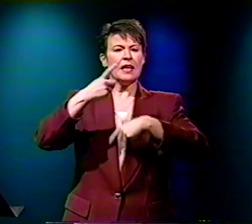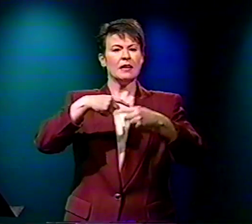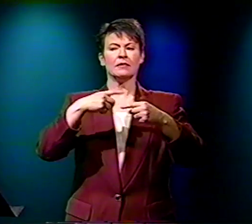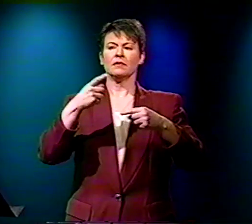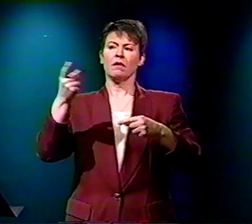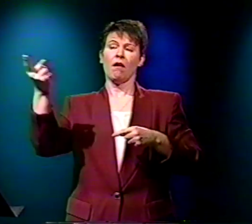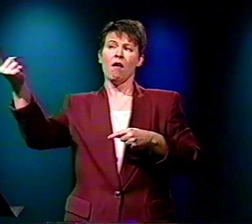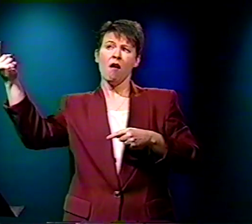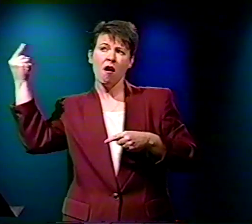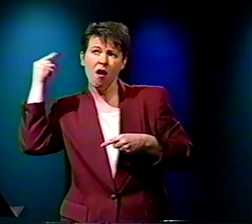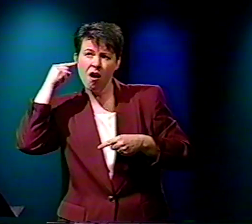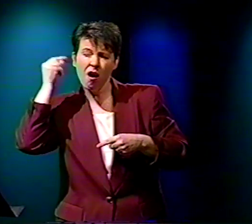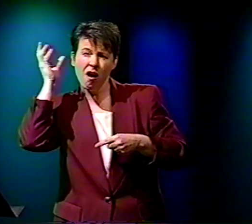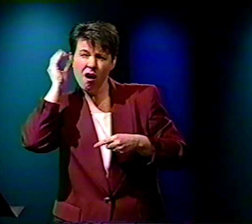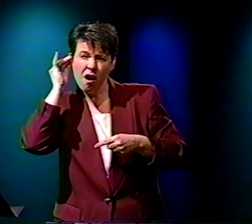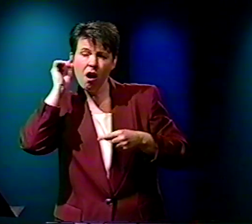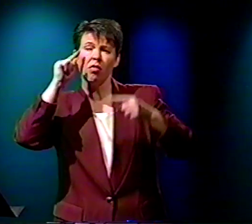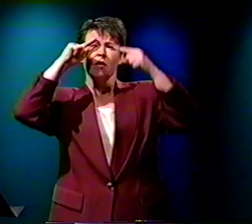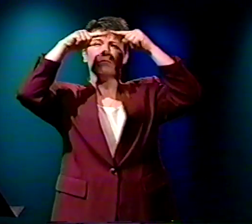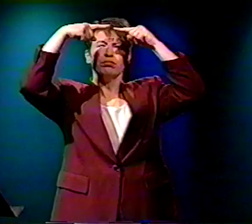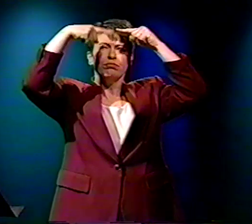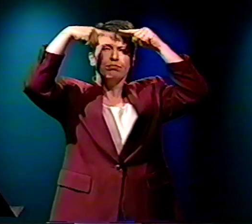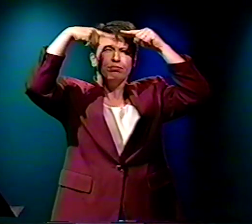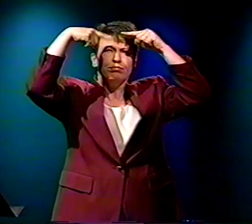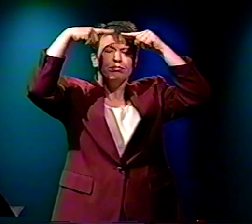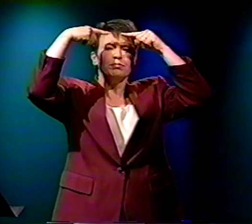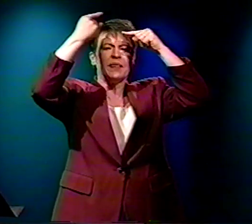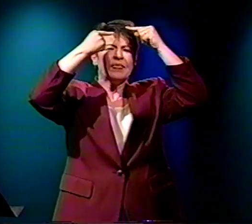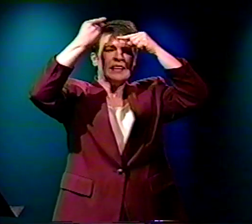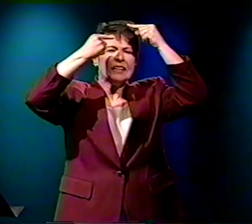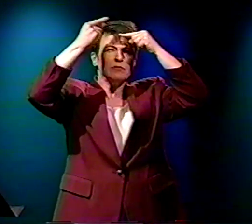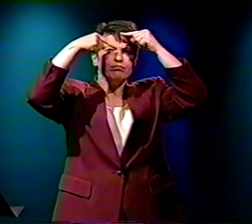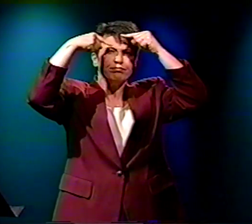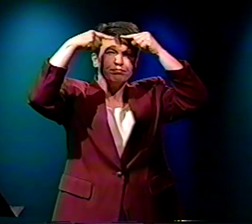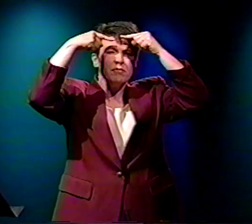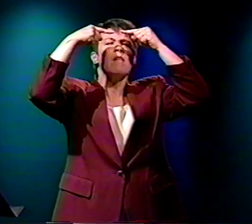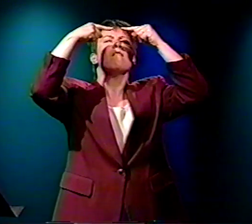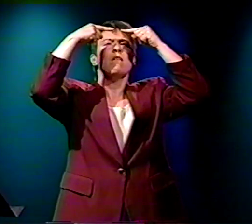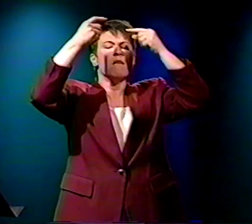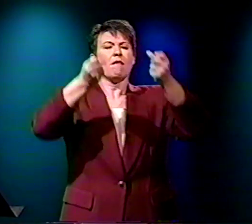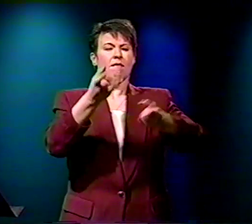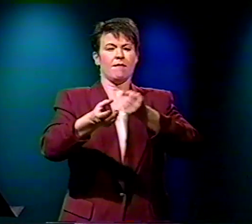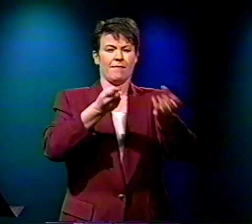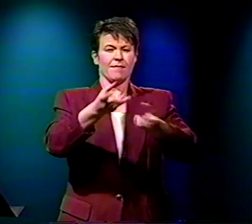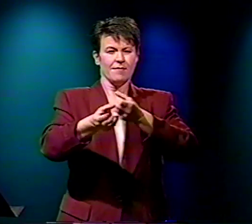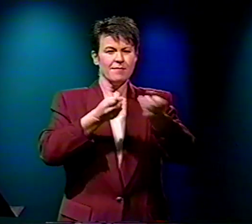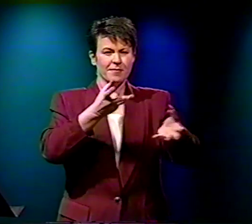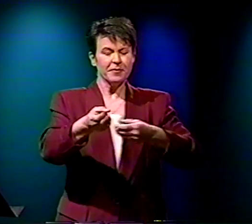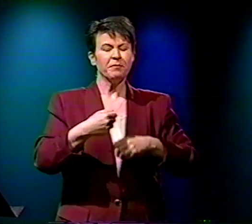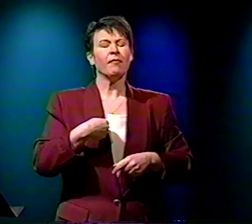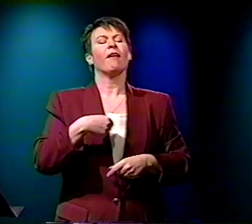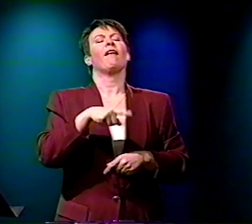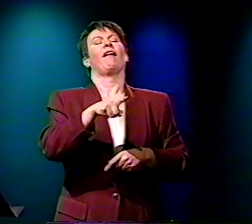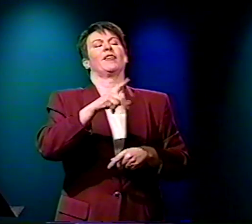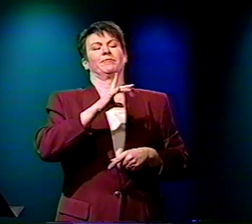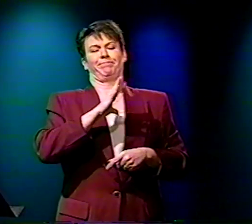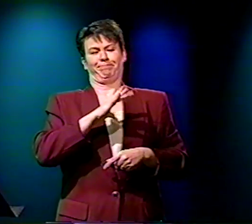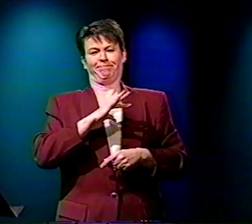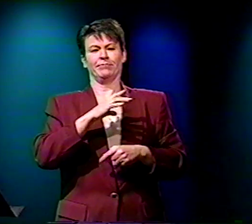It would help if you could use even signs which would reflect the fact that you're taking in the spoken message auditorily, and that it's a mental process which